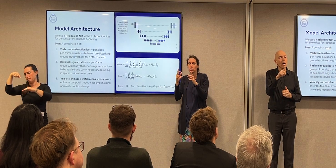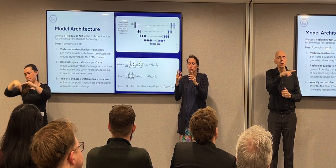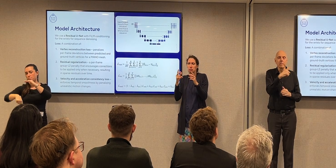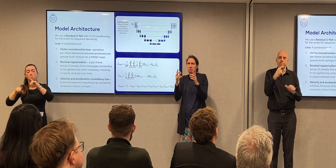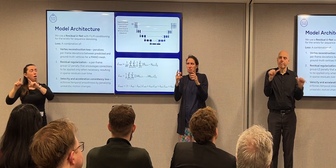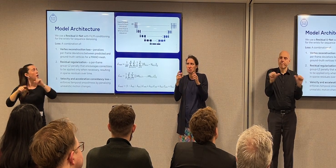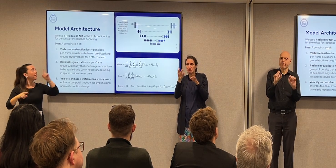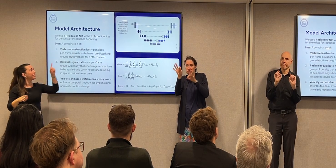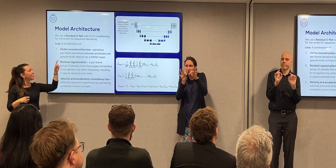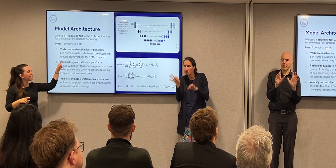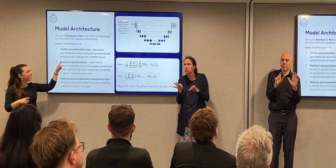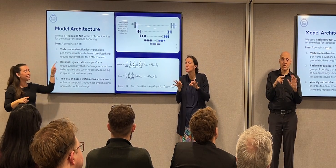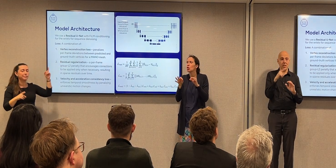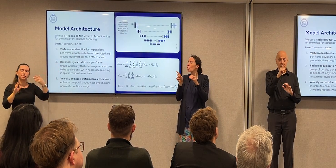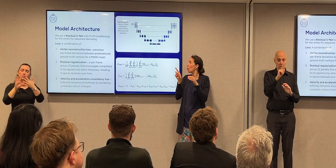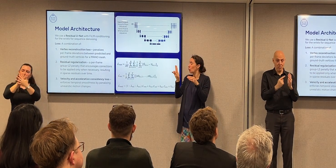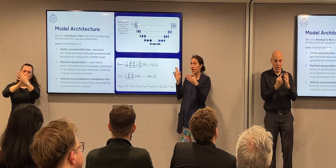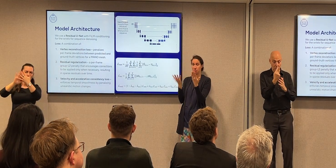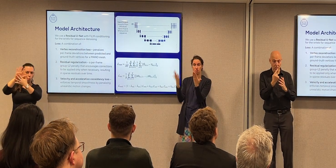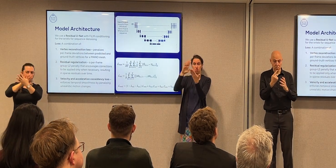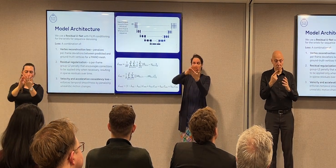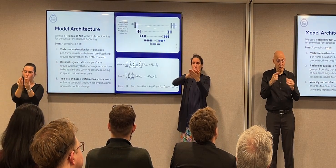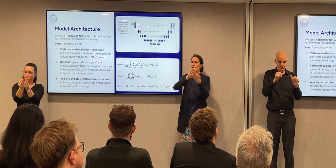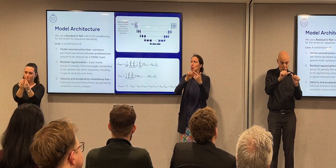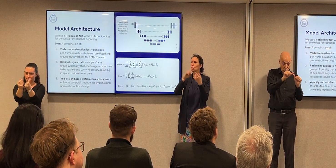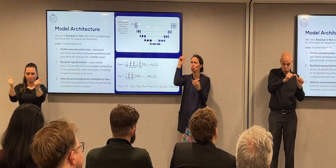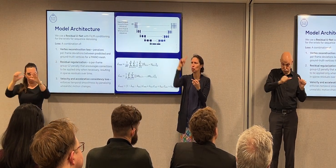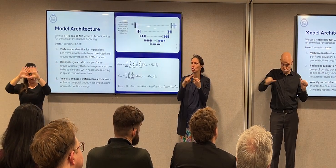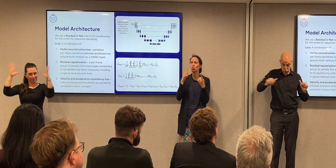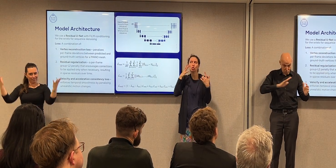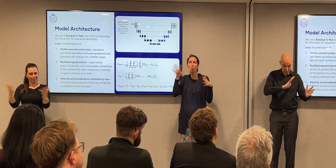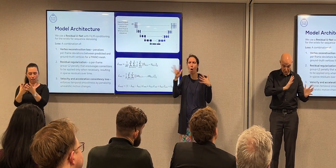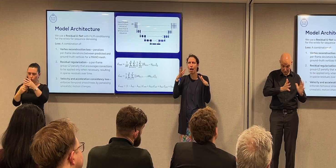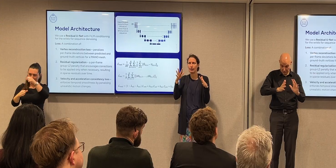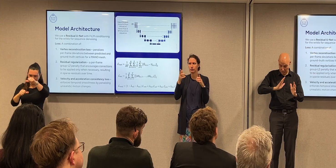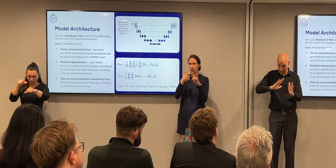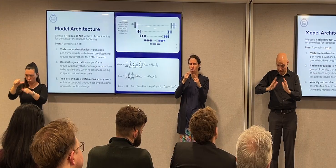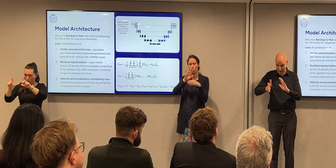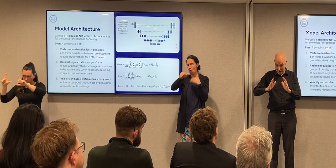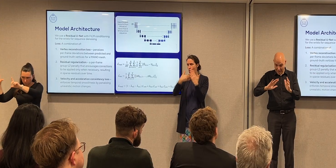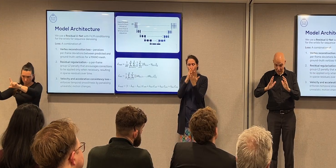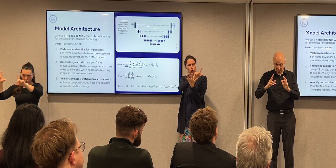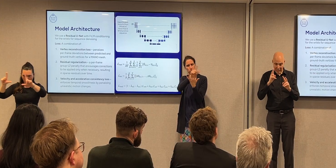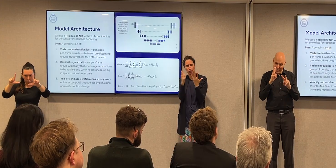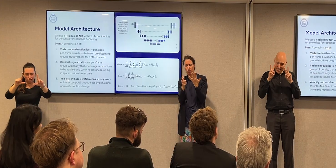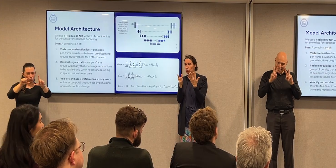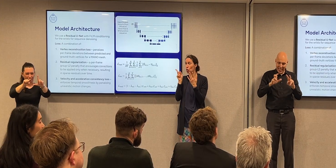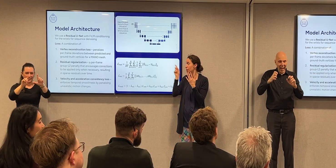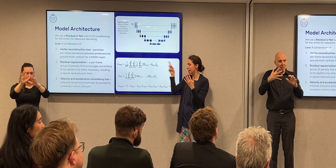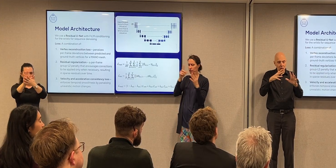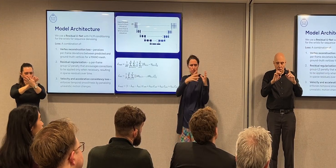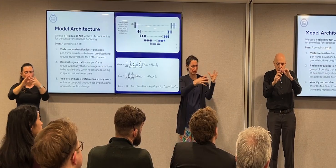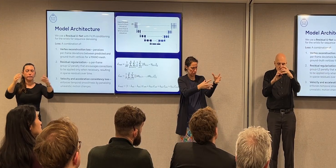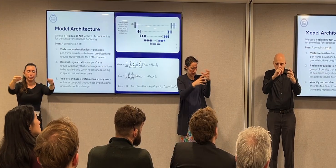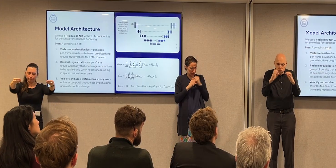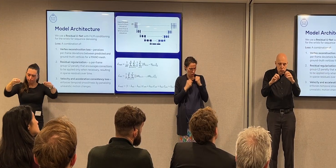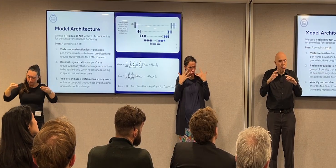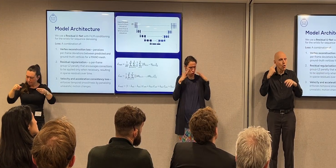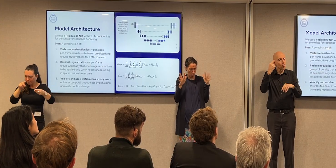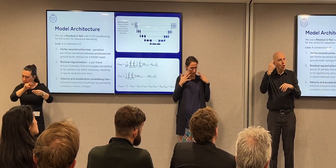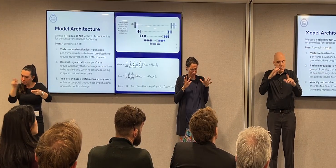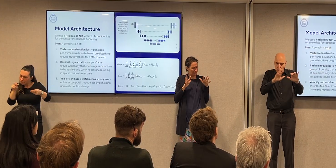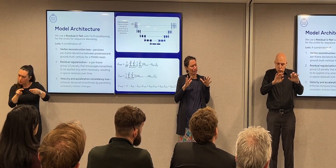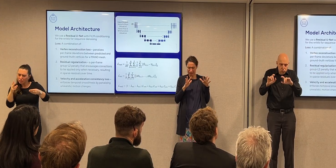using this to kind of denoise the entire sequences. So it takes in the noisy sequence and it tries to predict